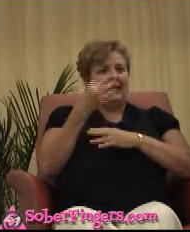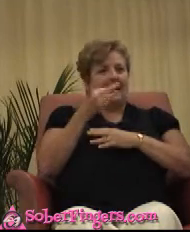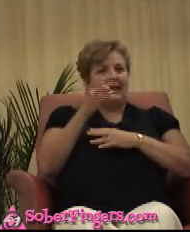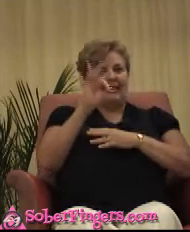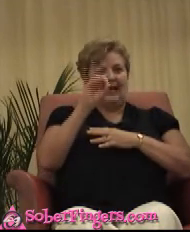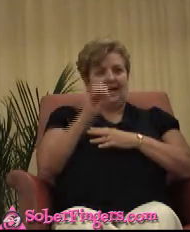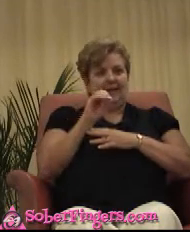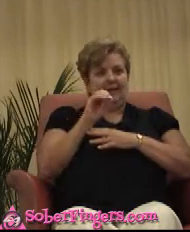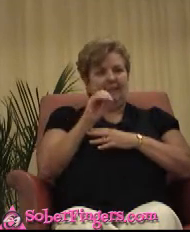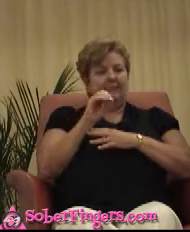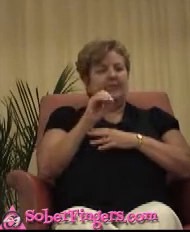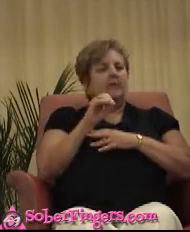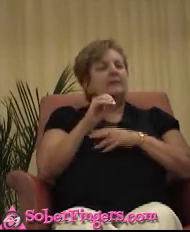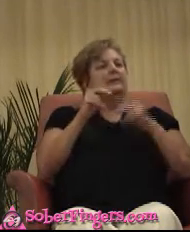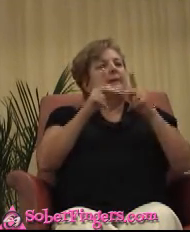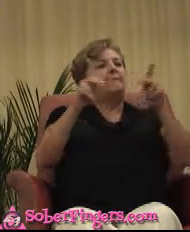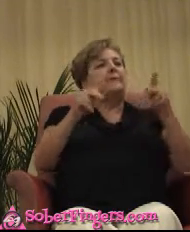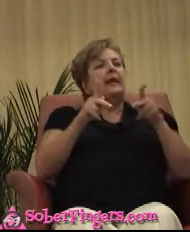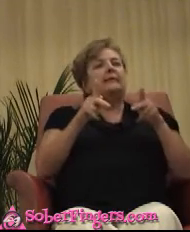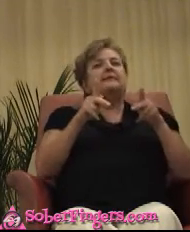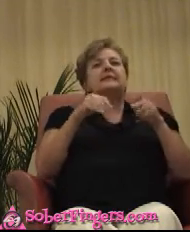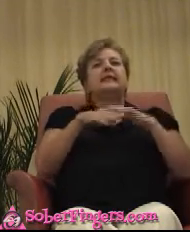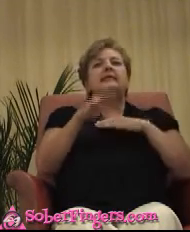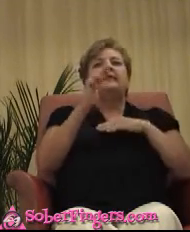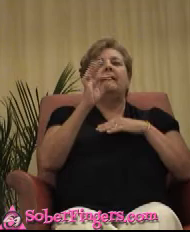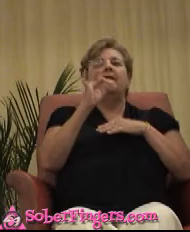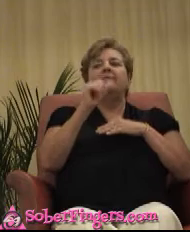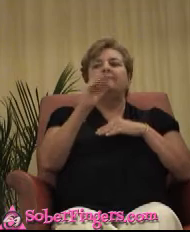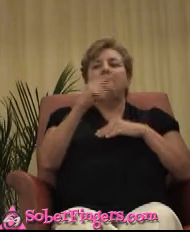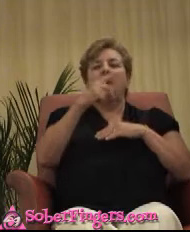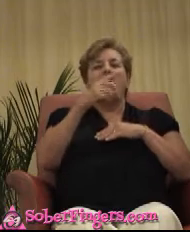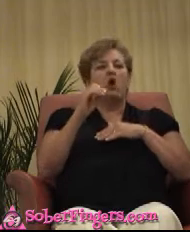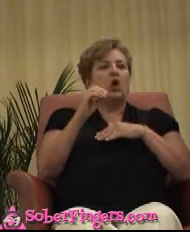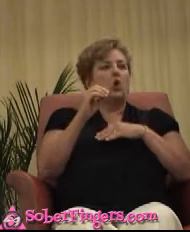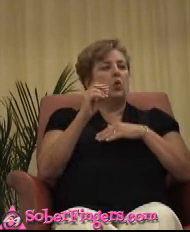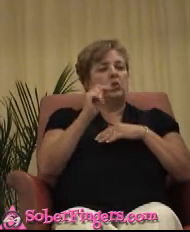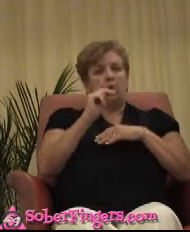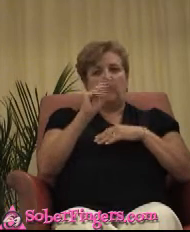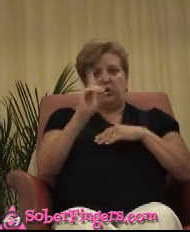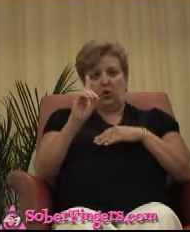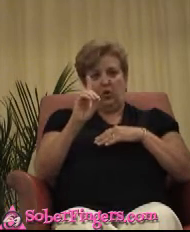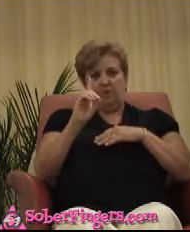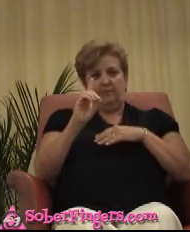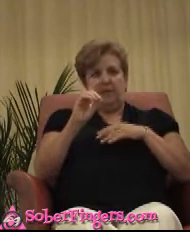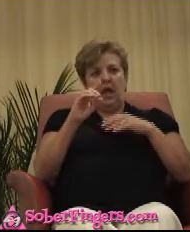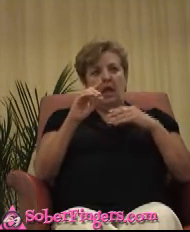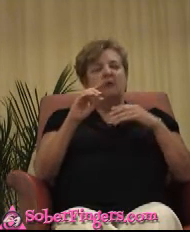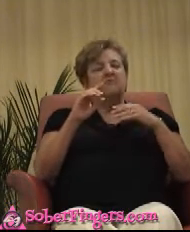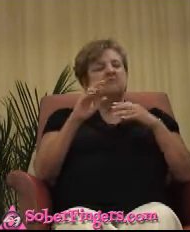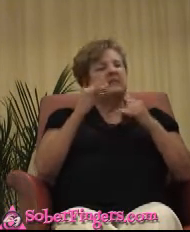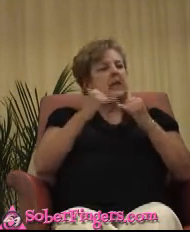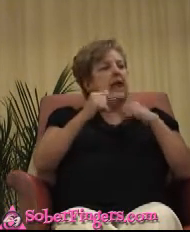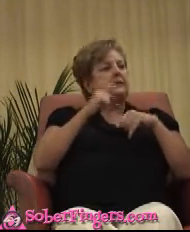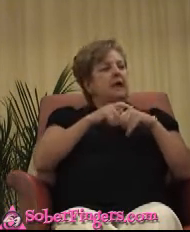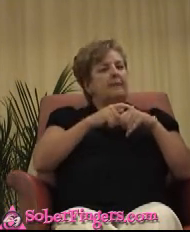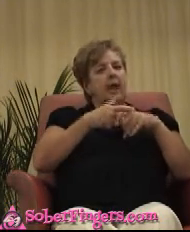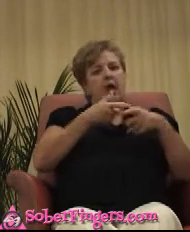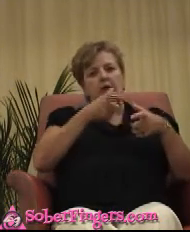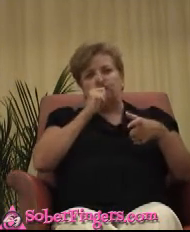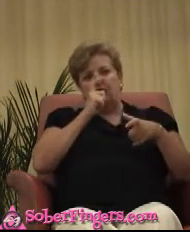Speakeasy Restaurant and Lounge in Fargo, North Dakota, I had my last series of drinks. The following morning, and there are